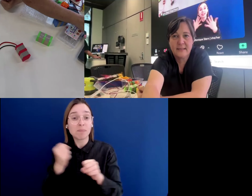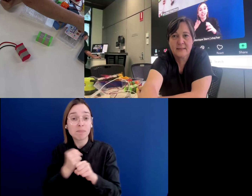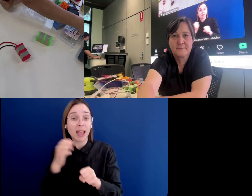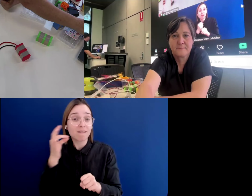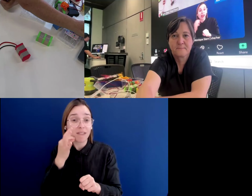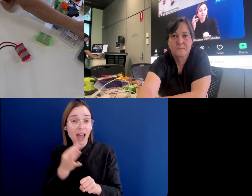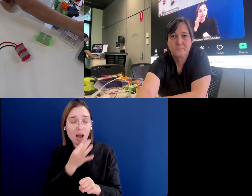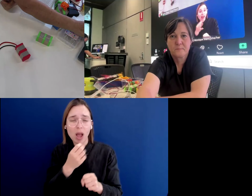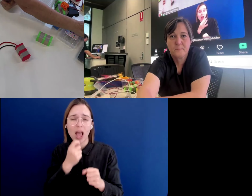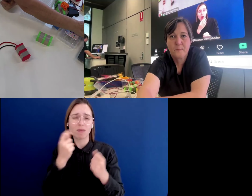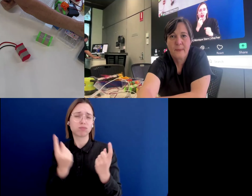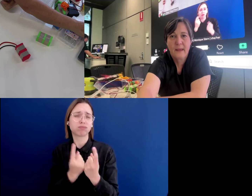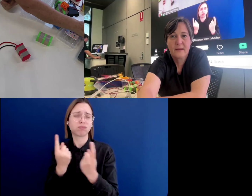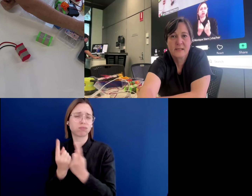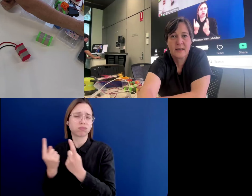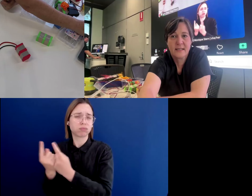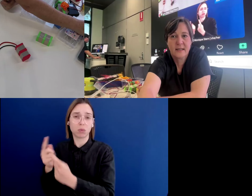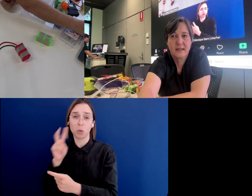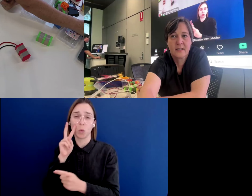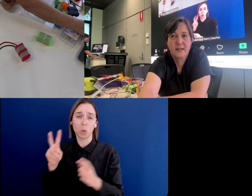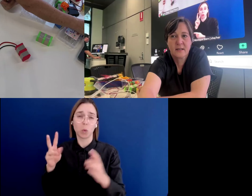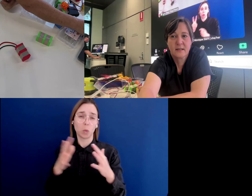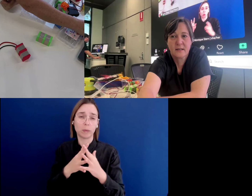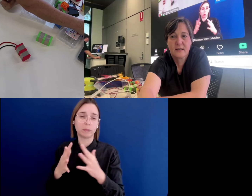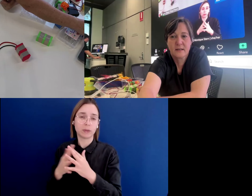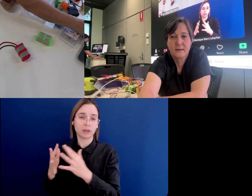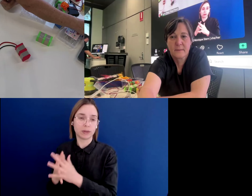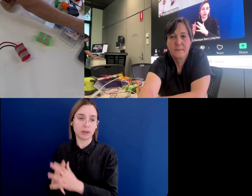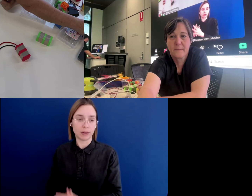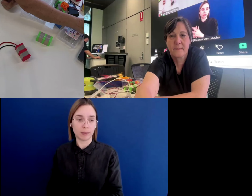point out in the slide deck.